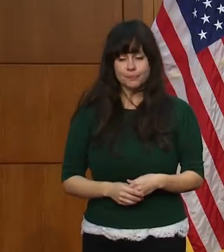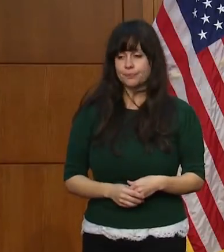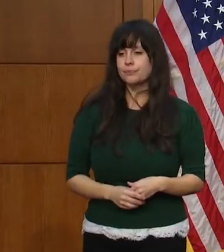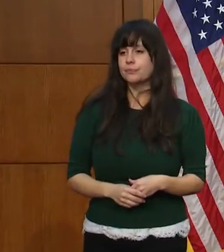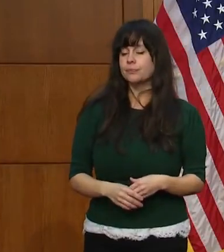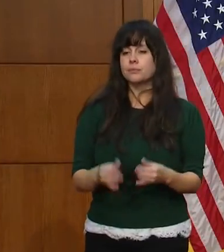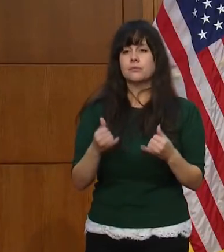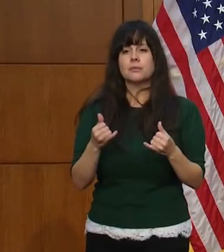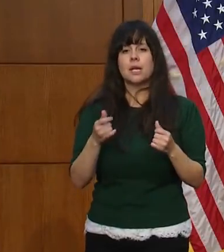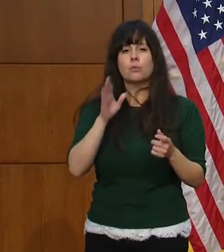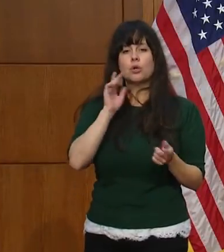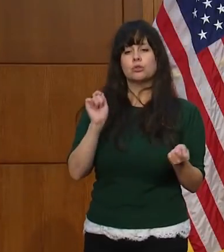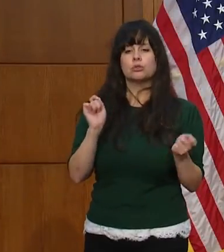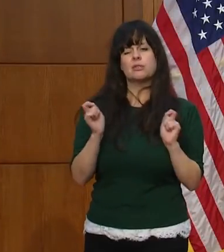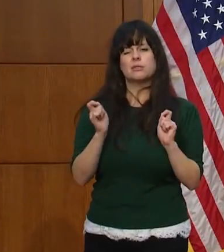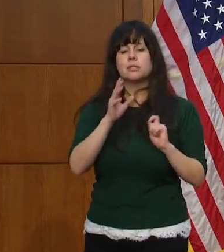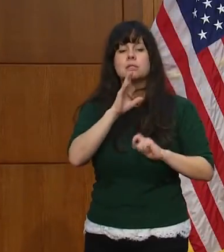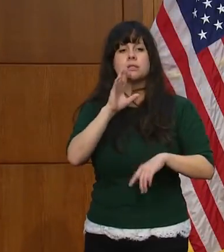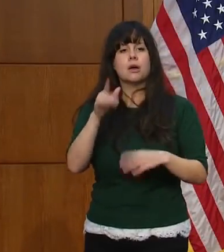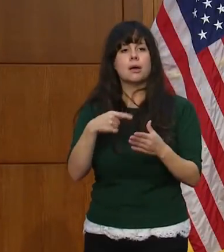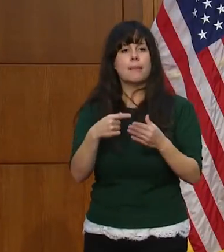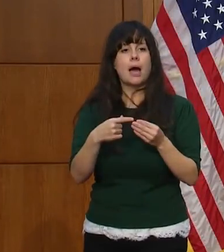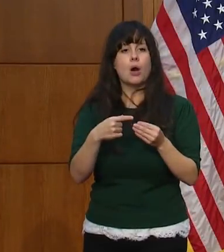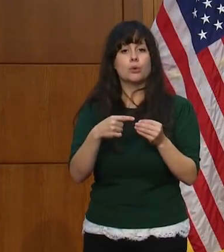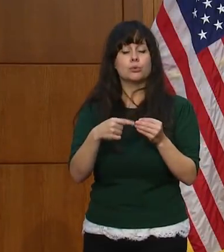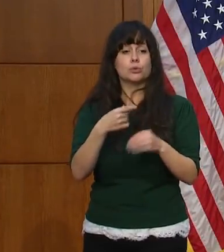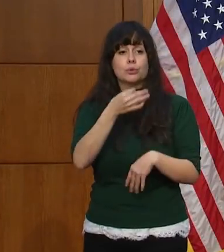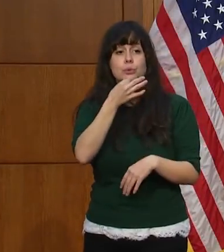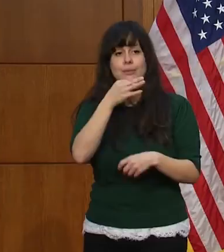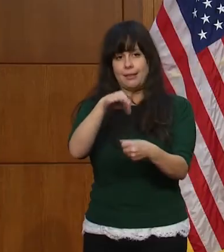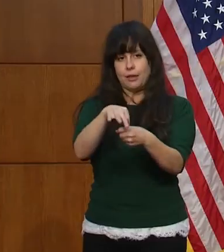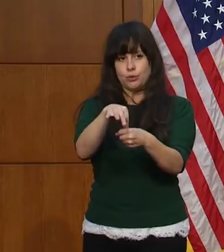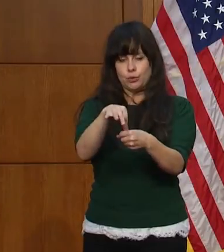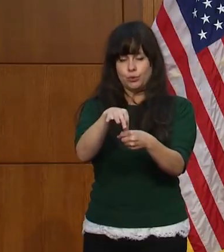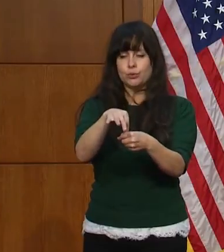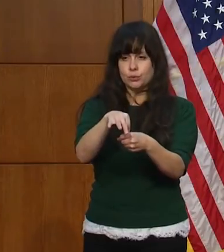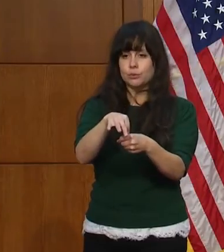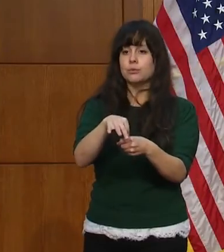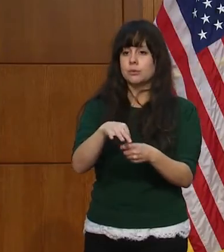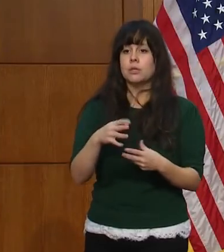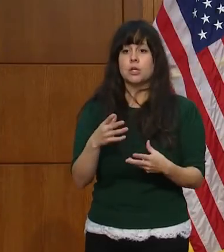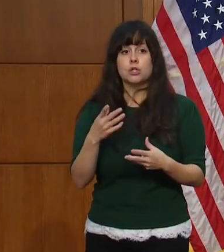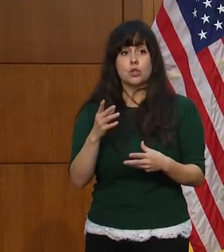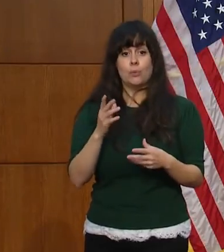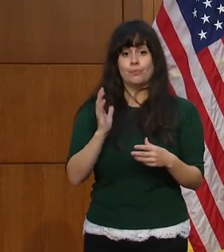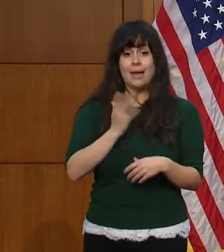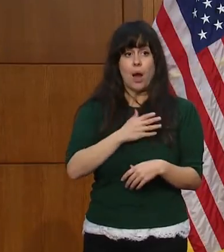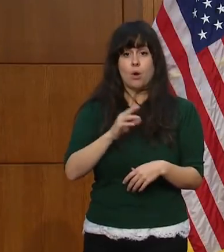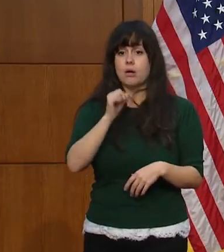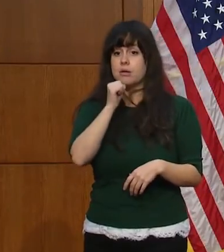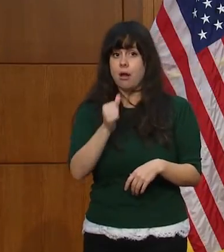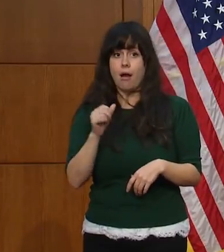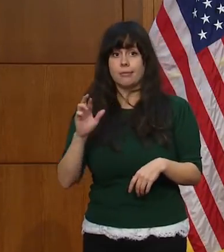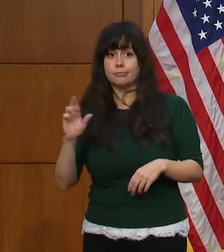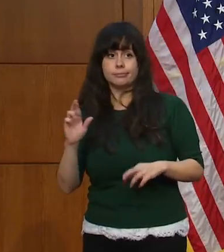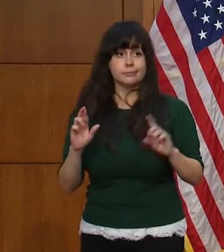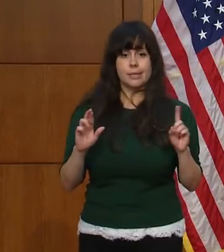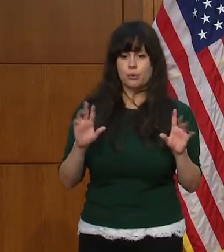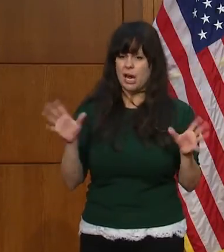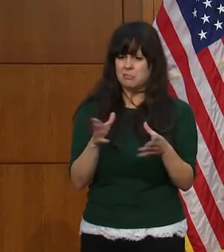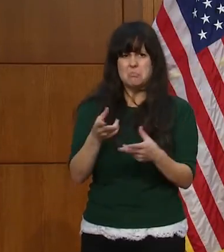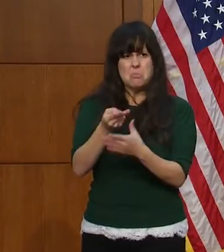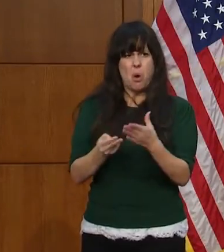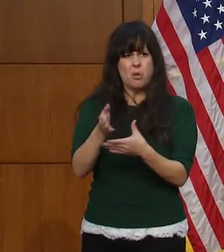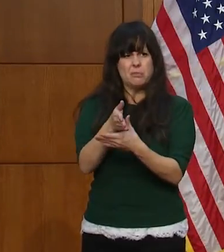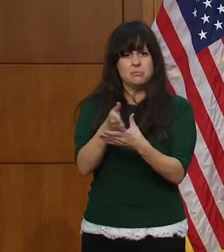Now I'd like to talk for a moment about the upcoming election and the work our nonpartisan administrators are doing to make sure